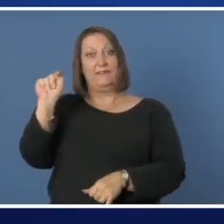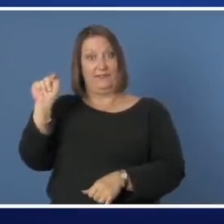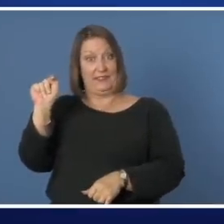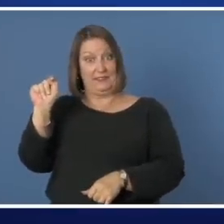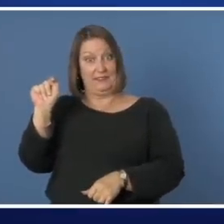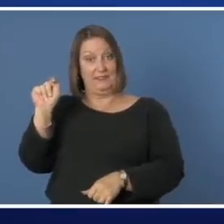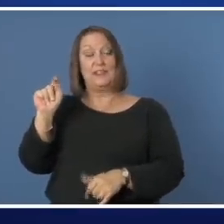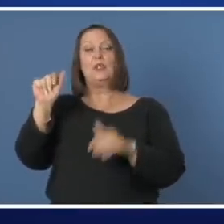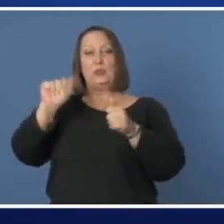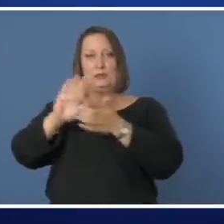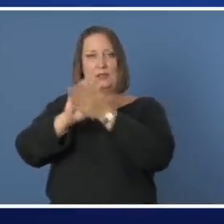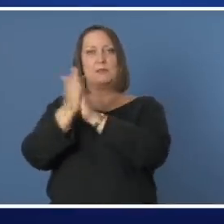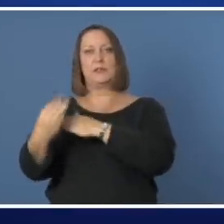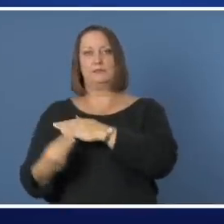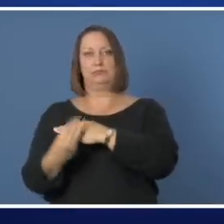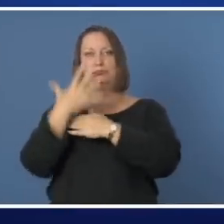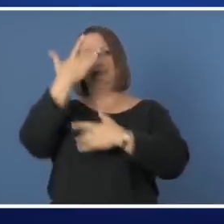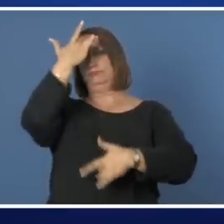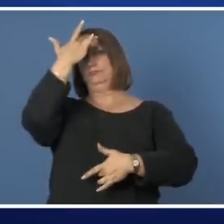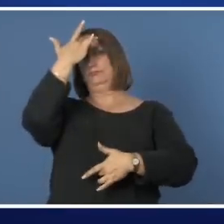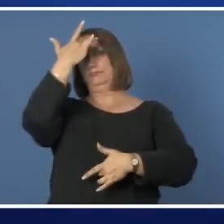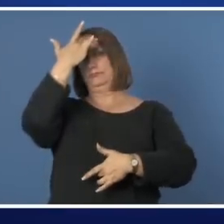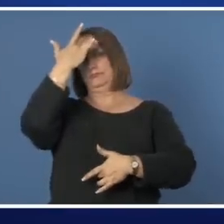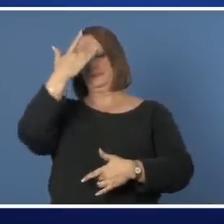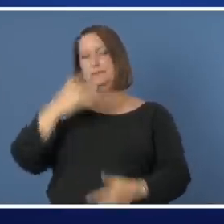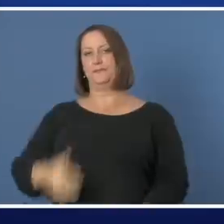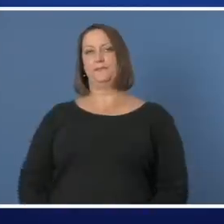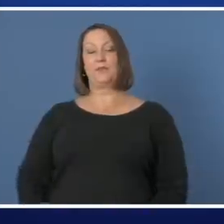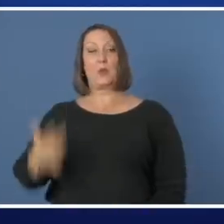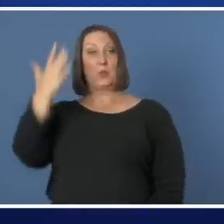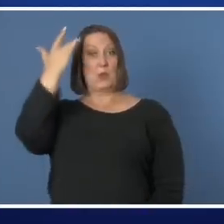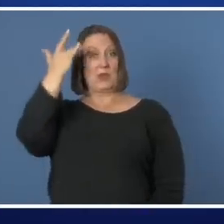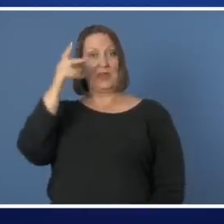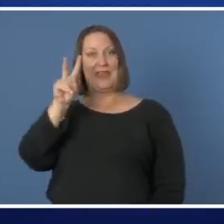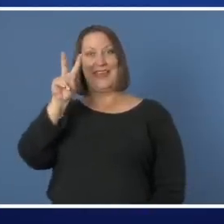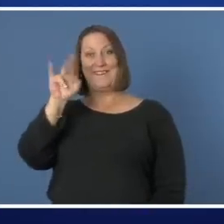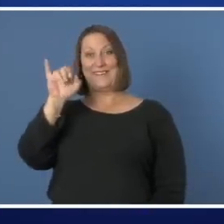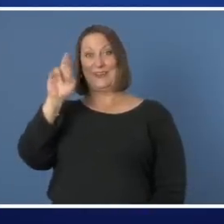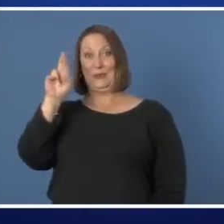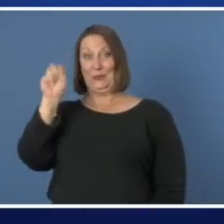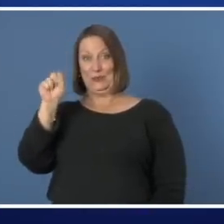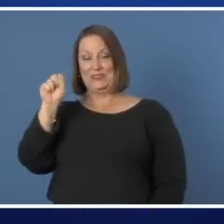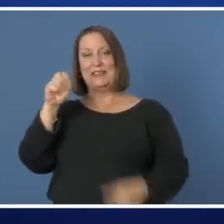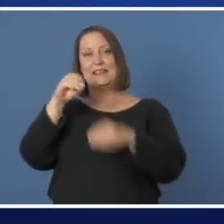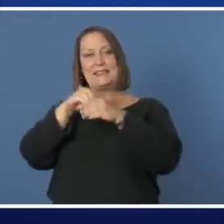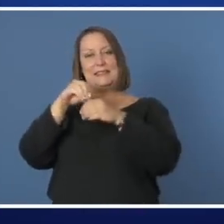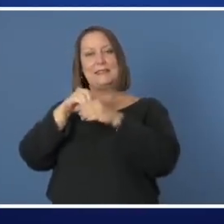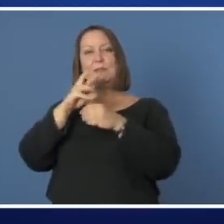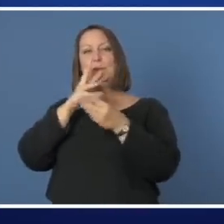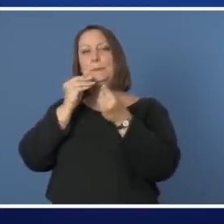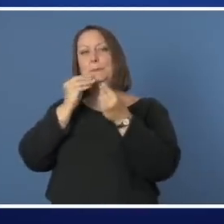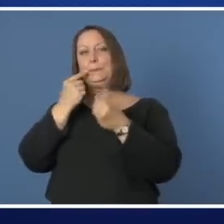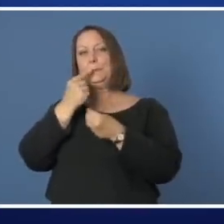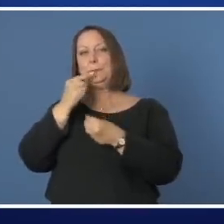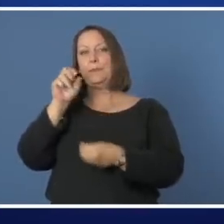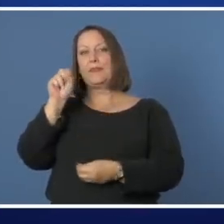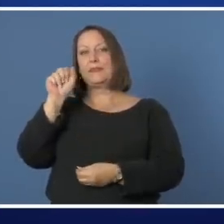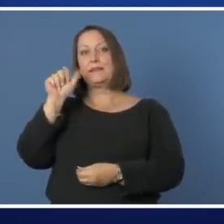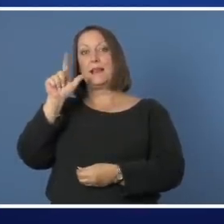six feet with an infectious person the virus is found in droplets of